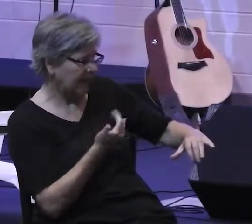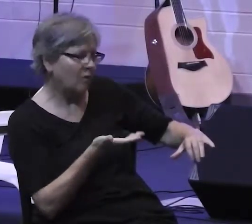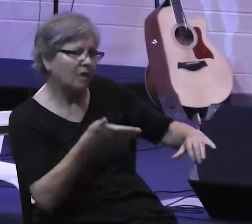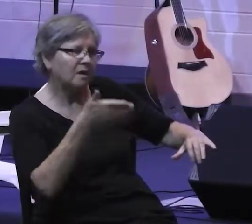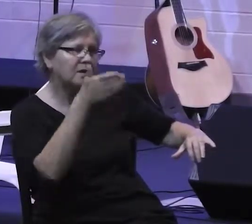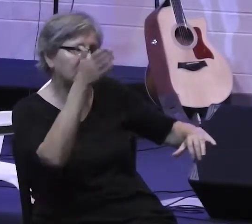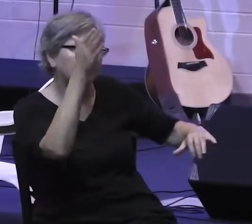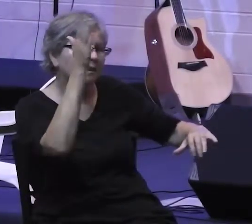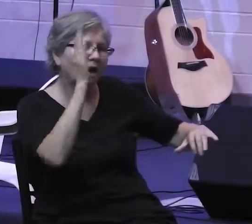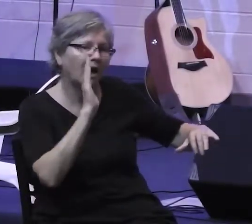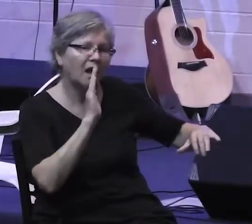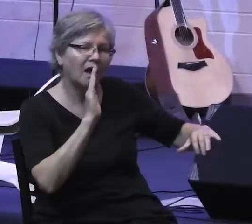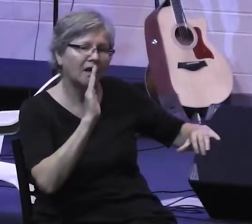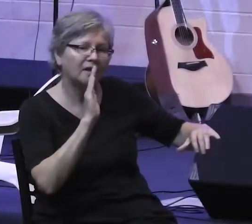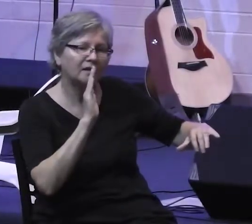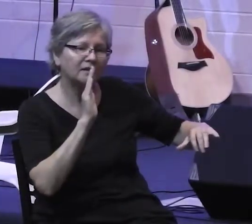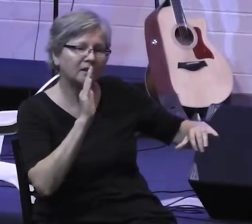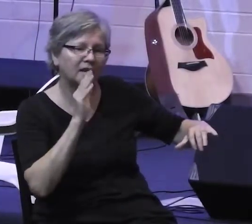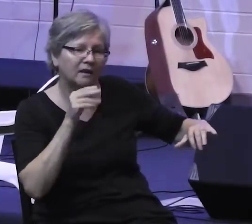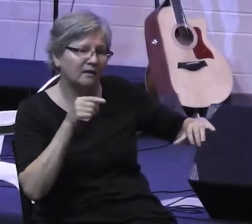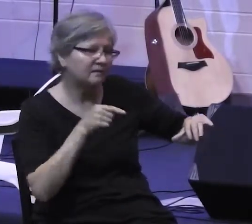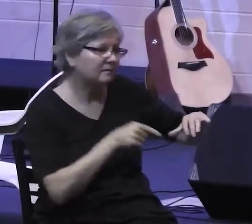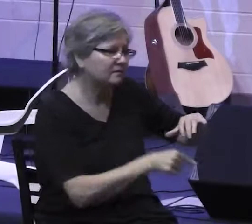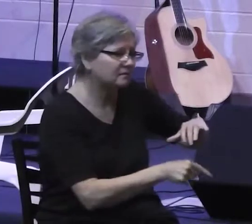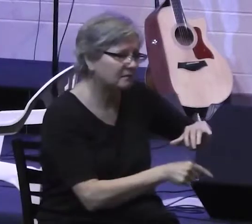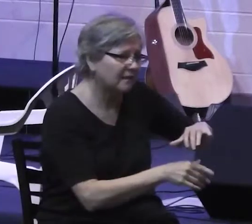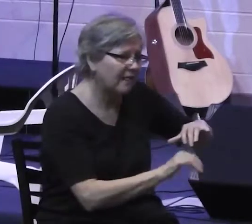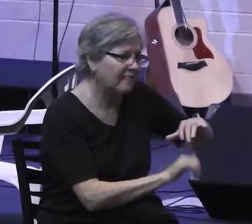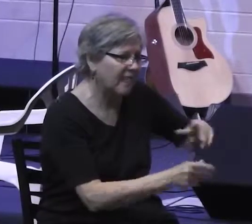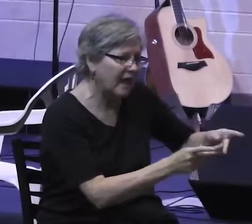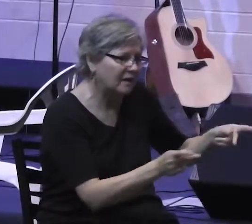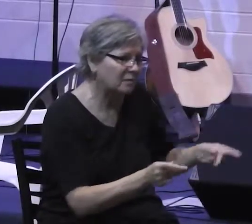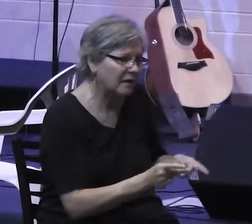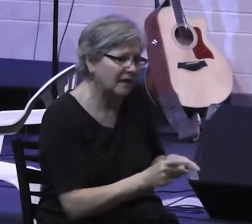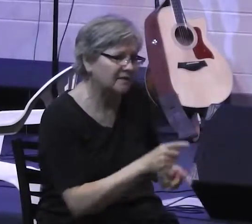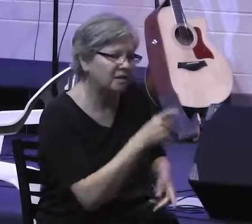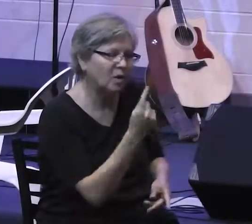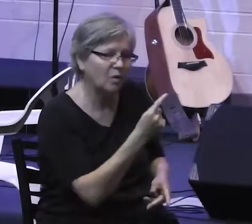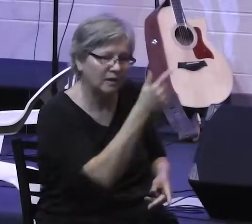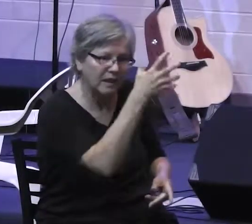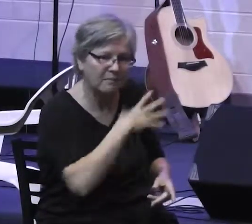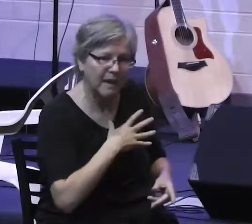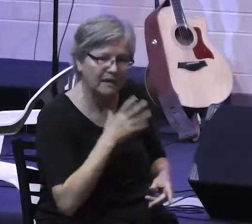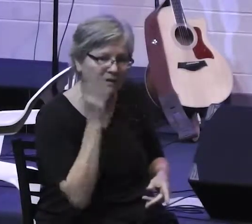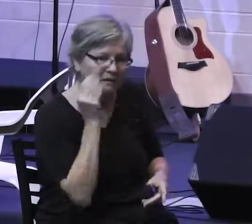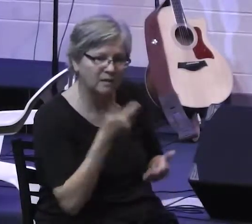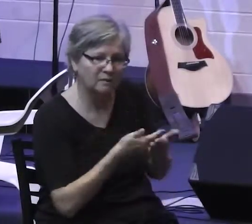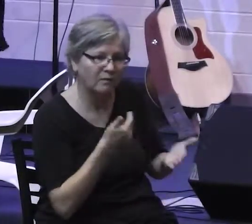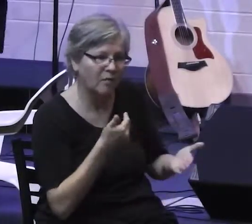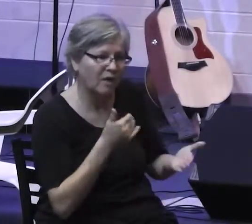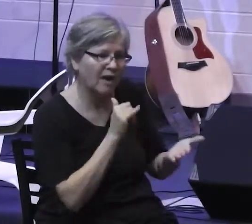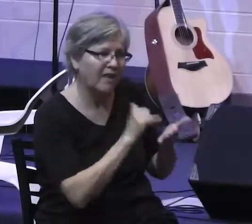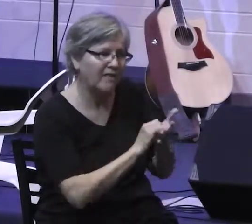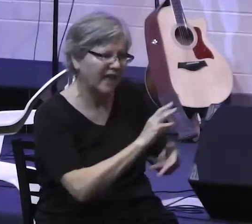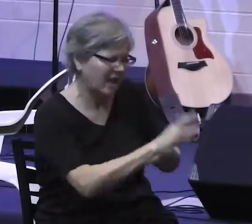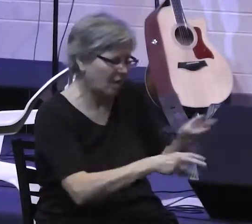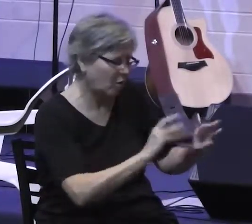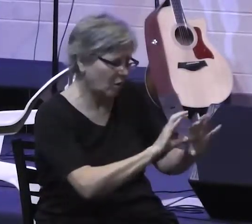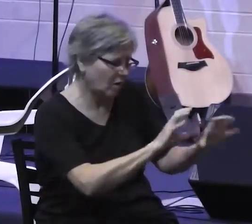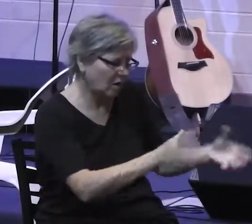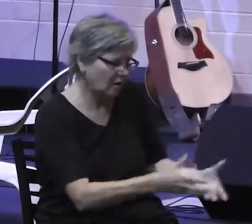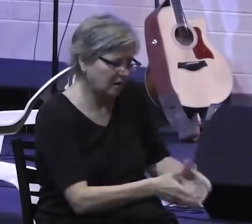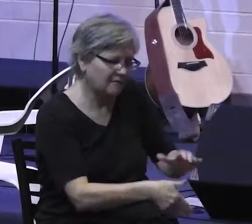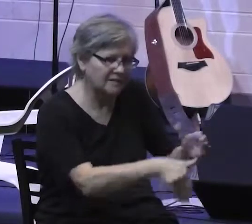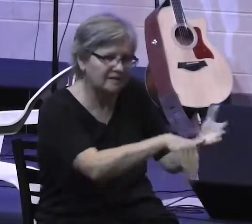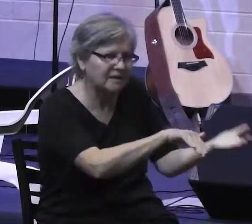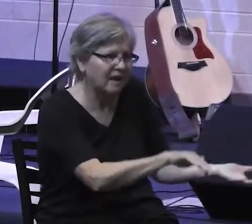God has gone into the place where only man has gone before, where it's actually the realm of Hades and death. He's gone into the place